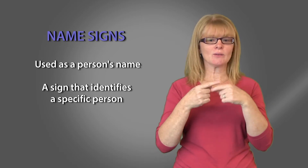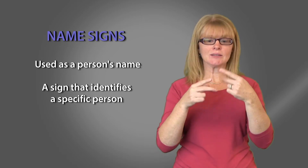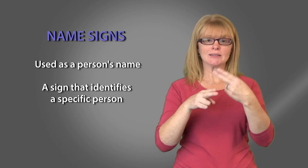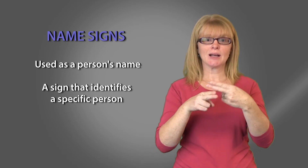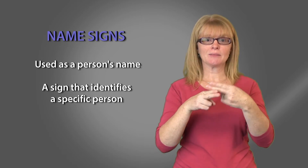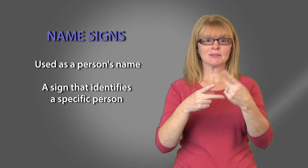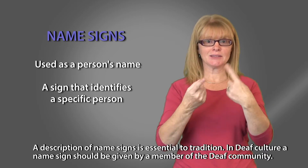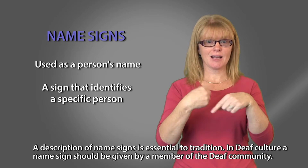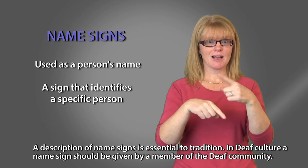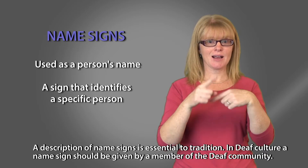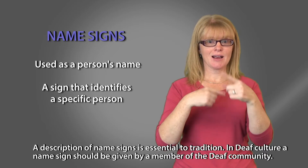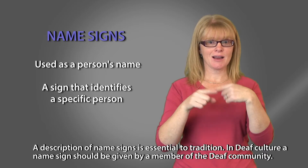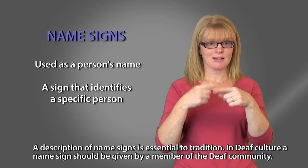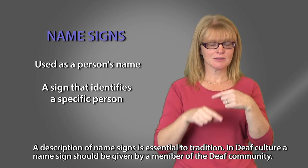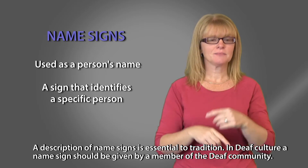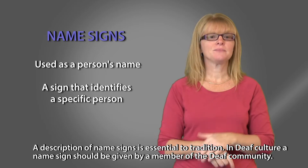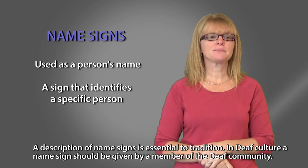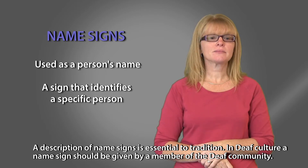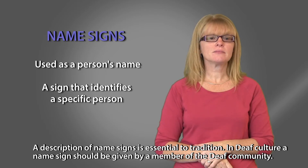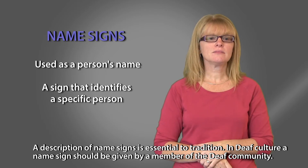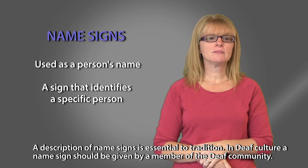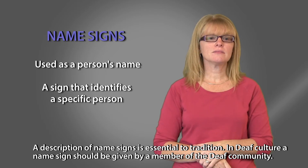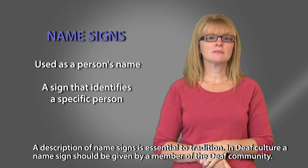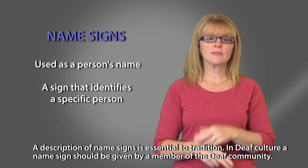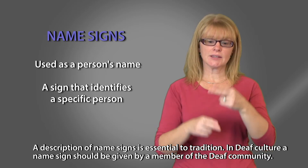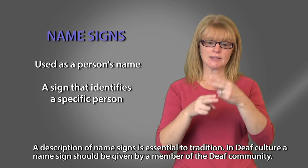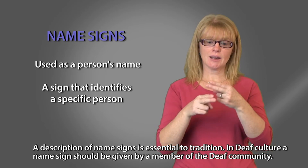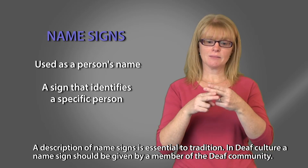A description of name signs is essential to tradition.